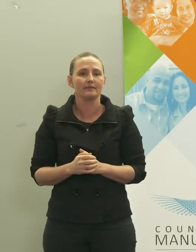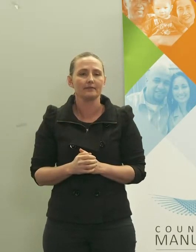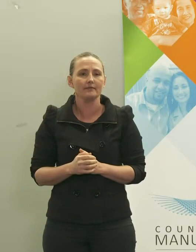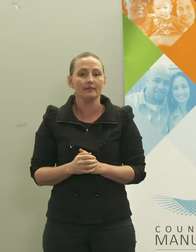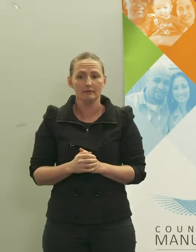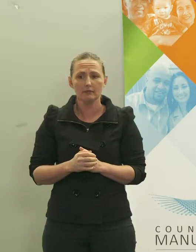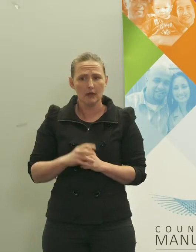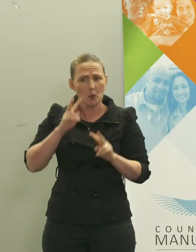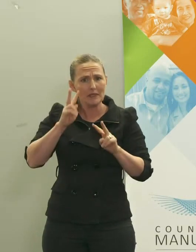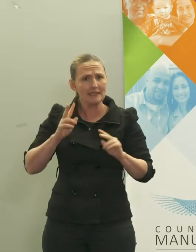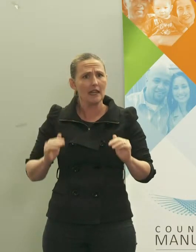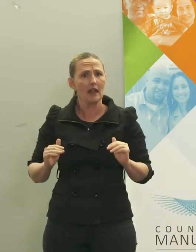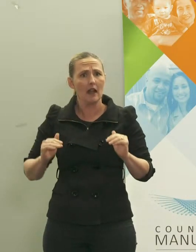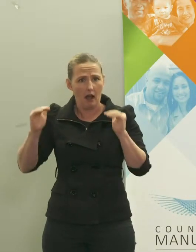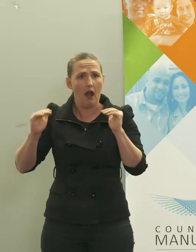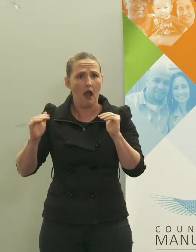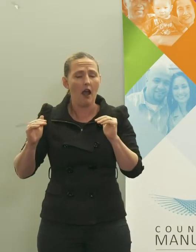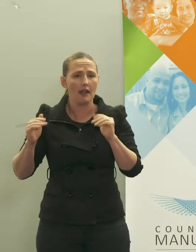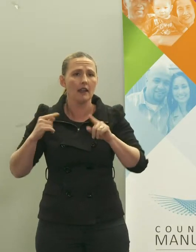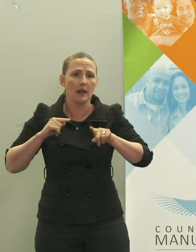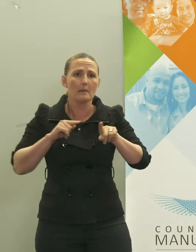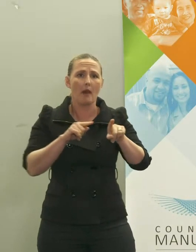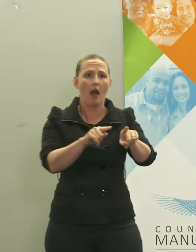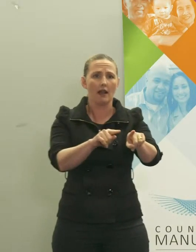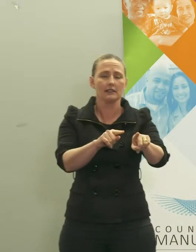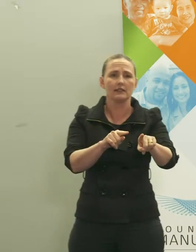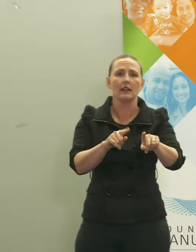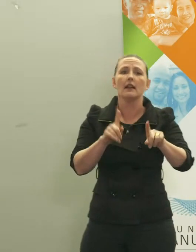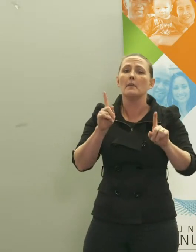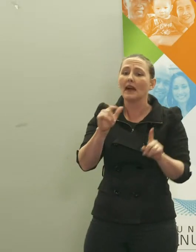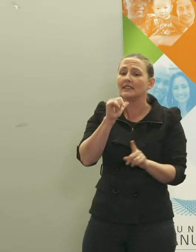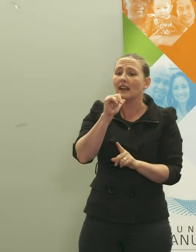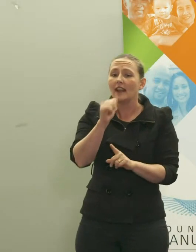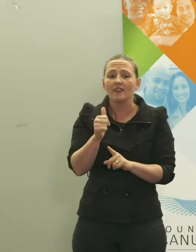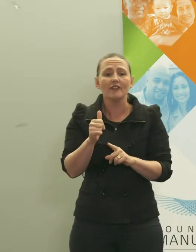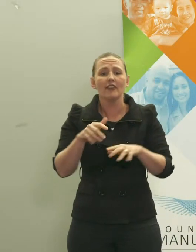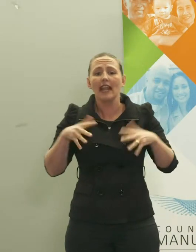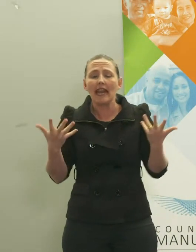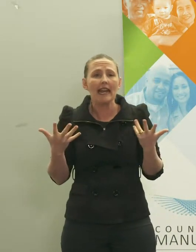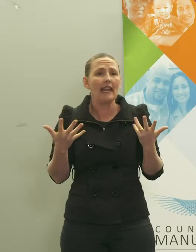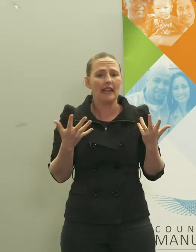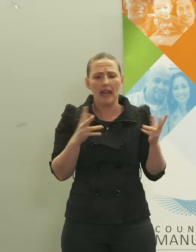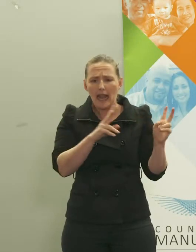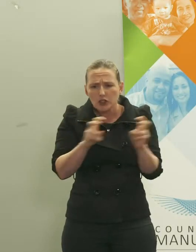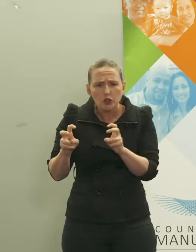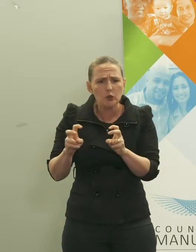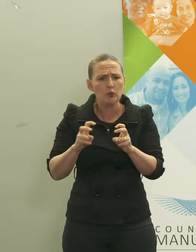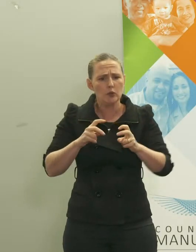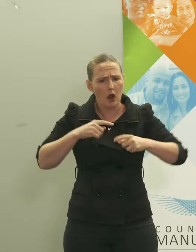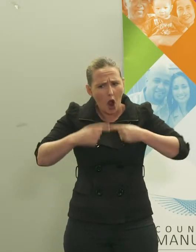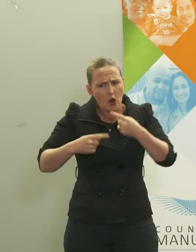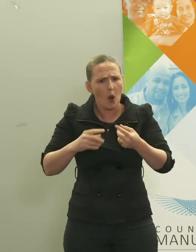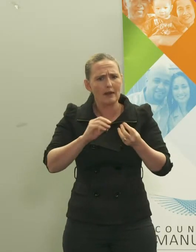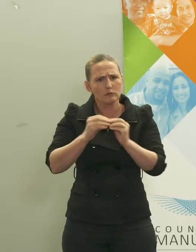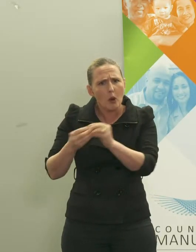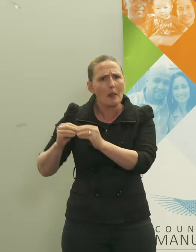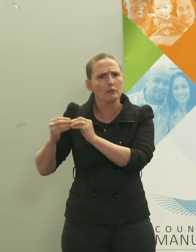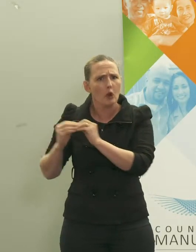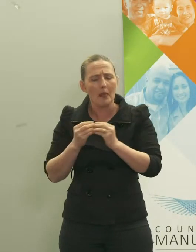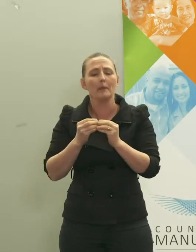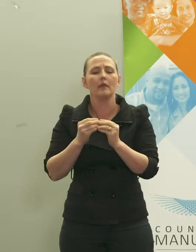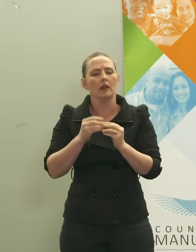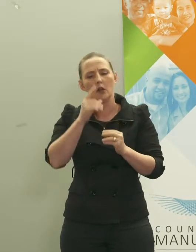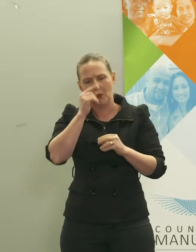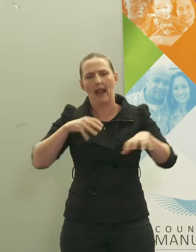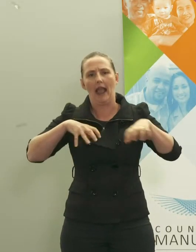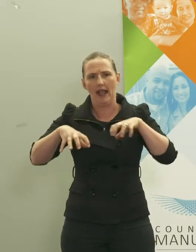of compliance, but if there are issues where there are persistent pockets of non-compliance, then of course we have options and we can take further action